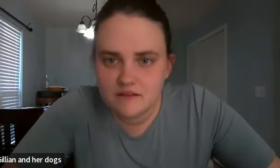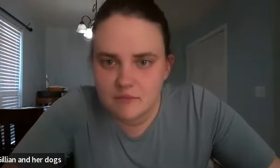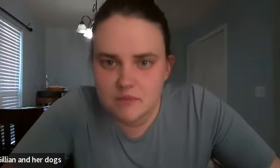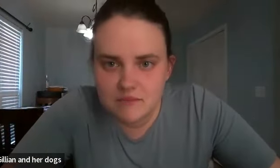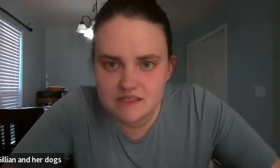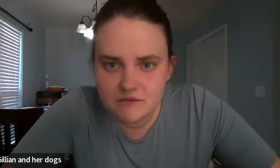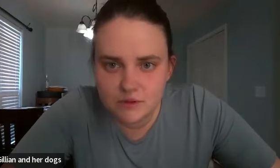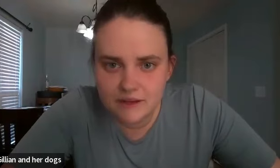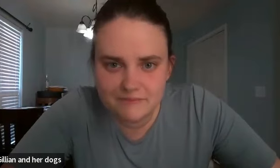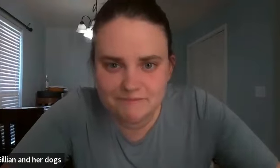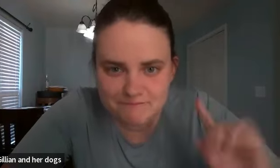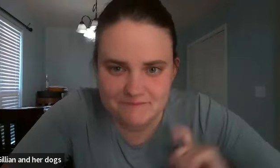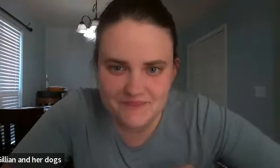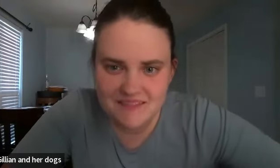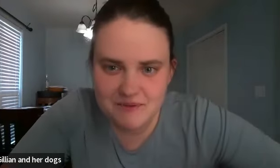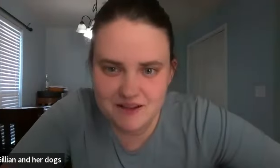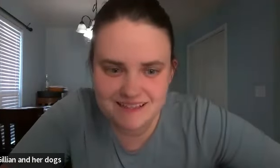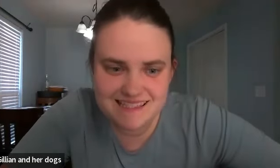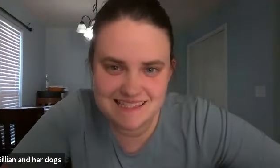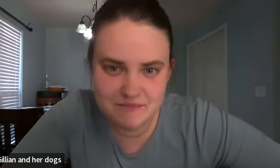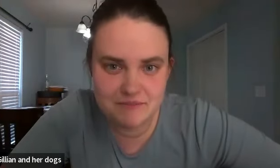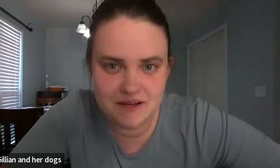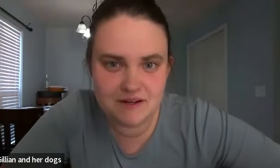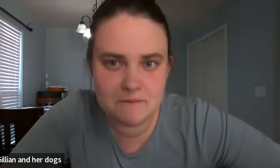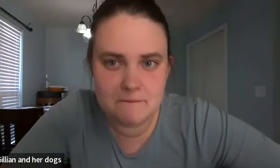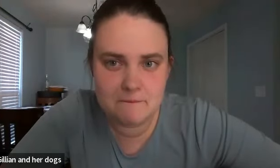Let me pin myself real quick. That way y'all can see me better.